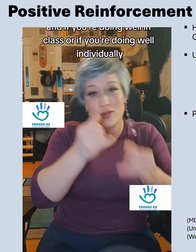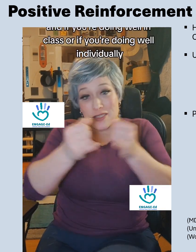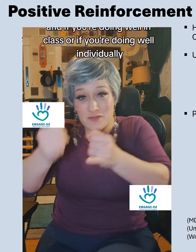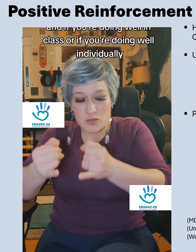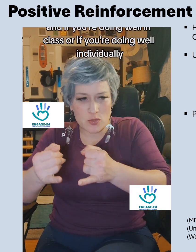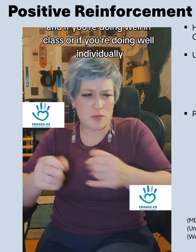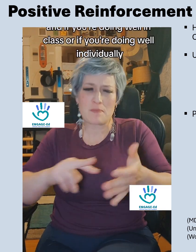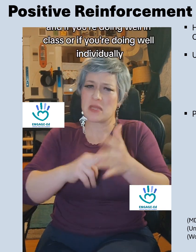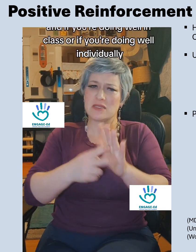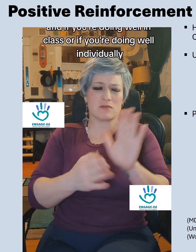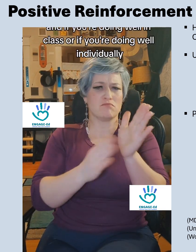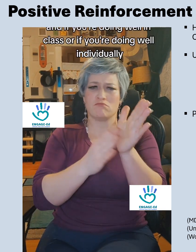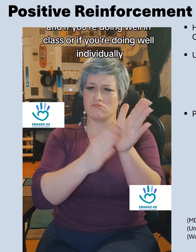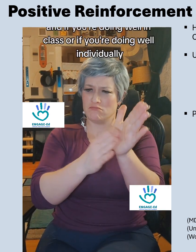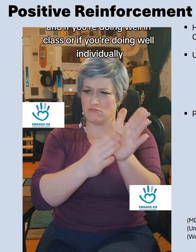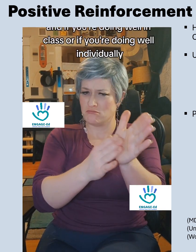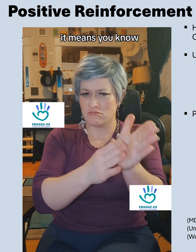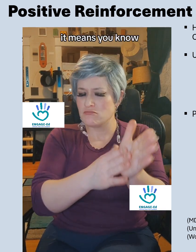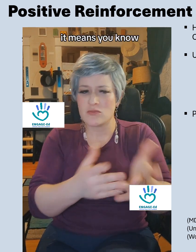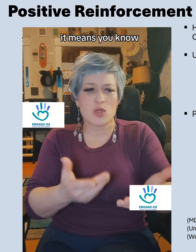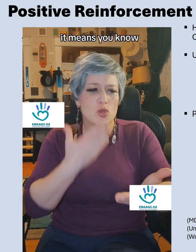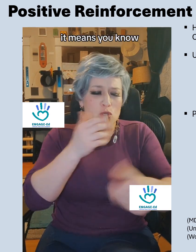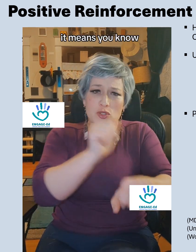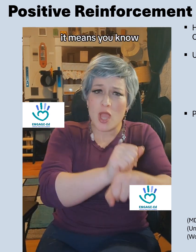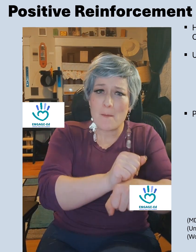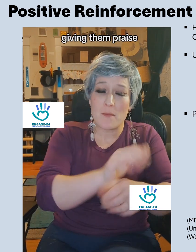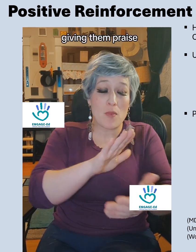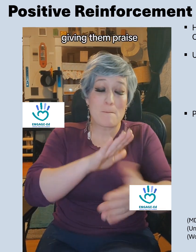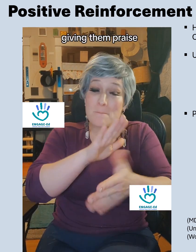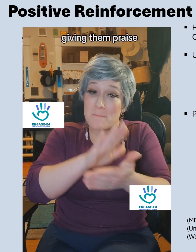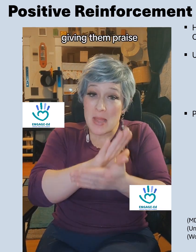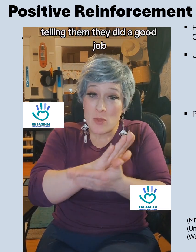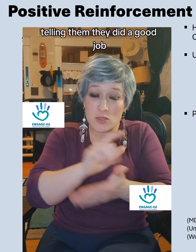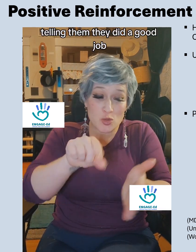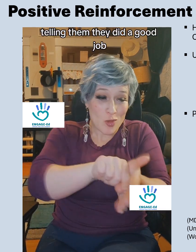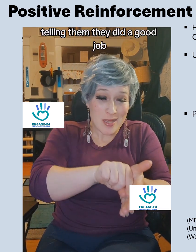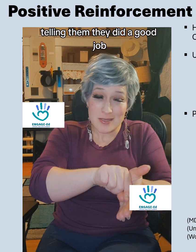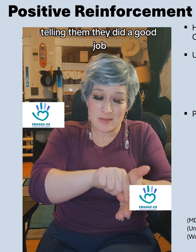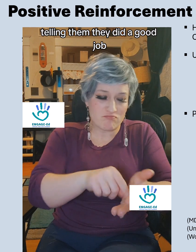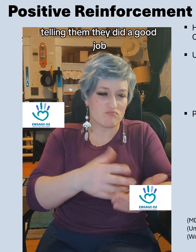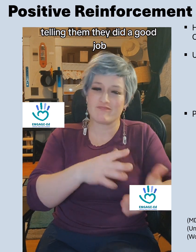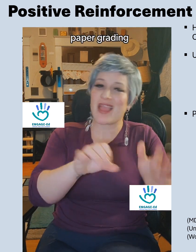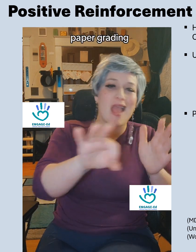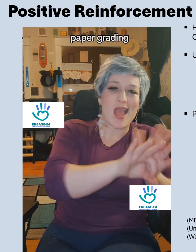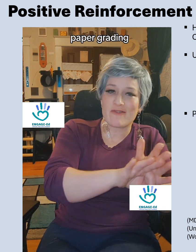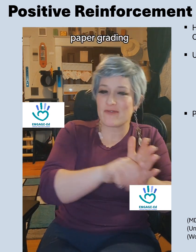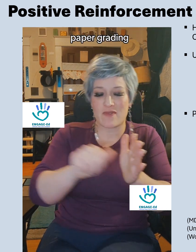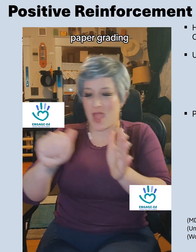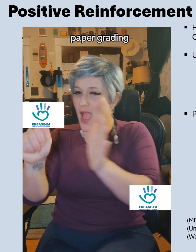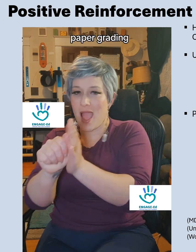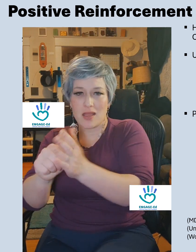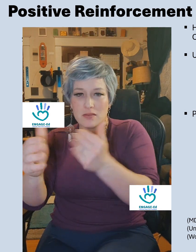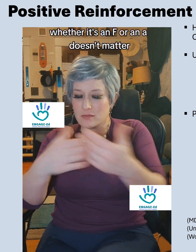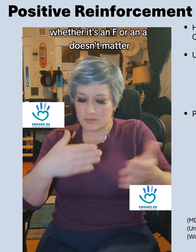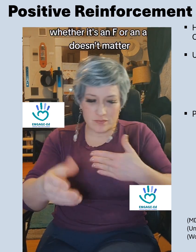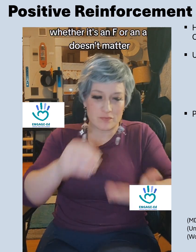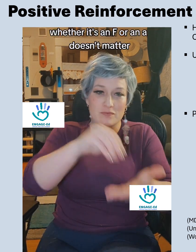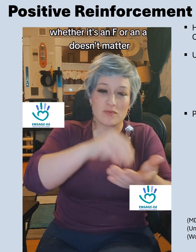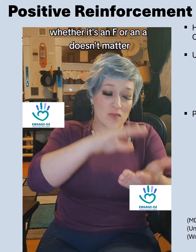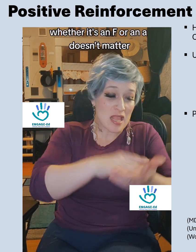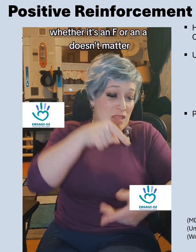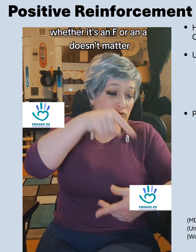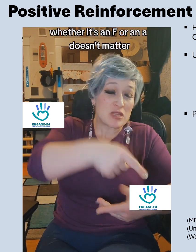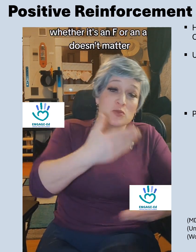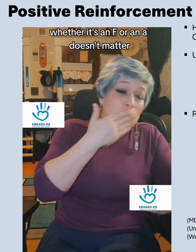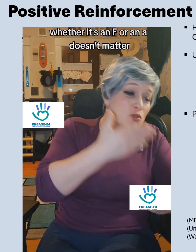you're doing well in class or if they're doing well individually, it means, giving them praise, telling them they did a good job, paper grading. Whether it's an F or